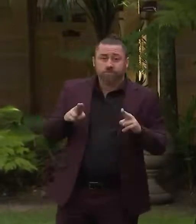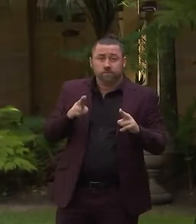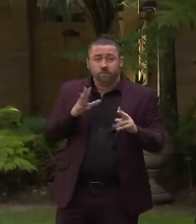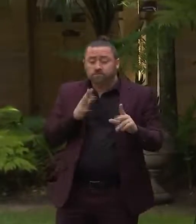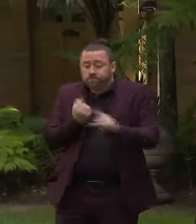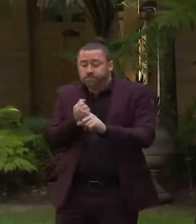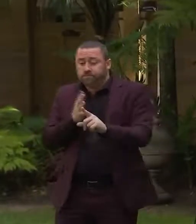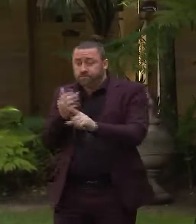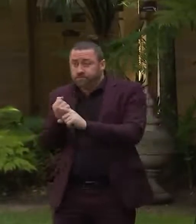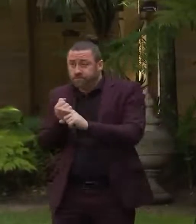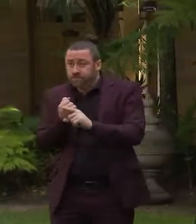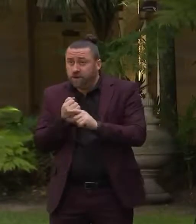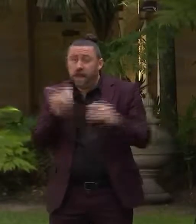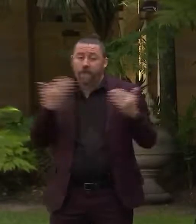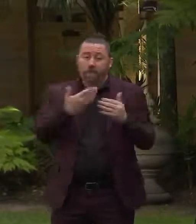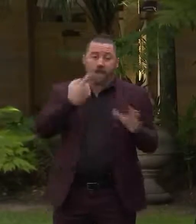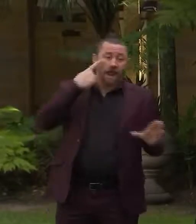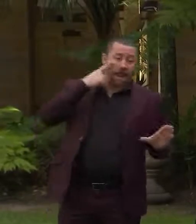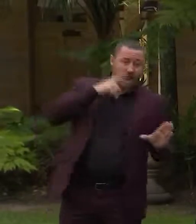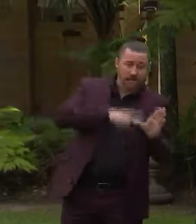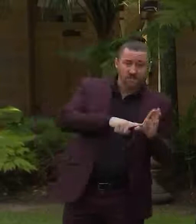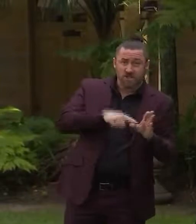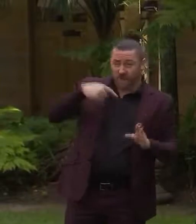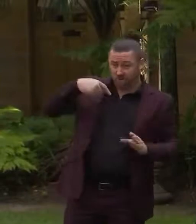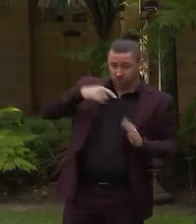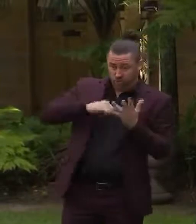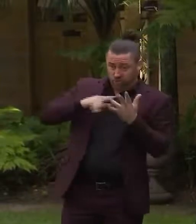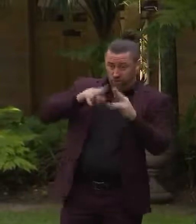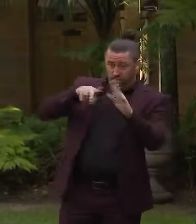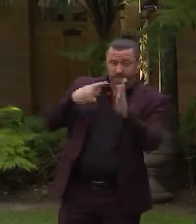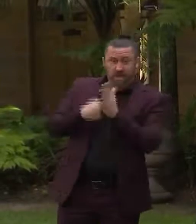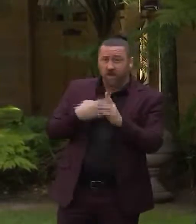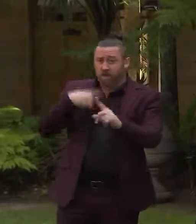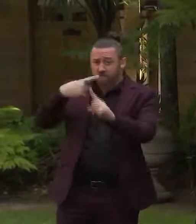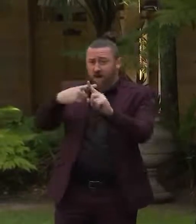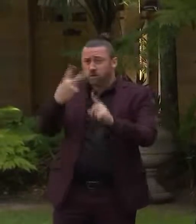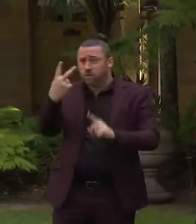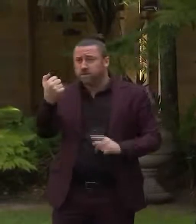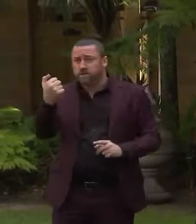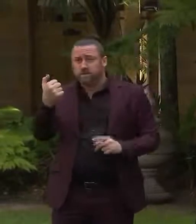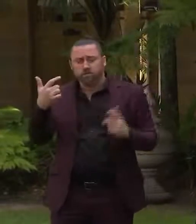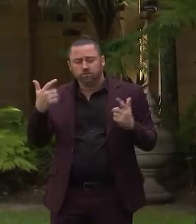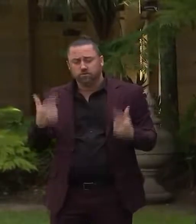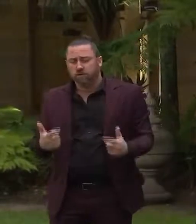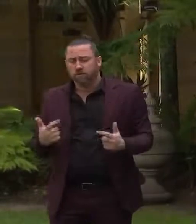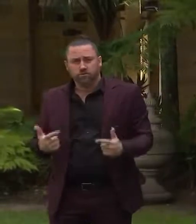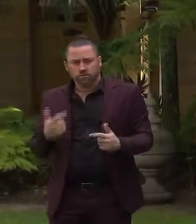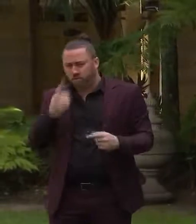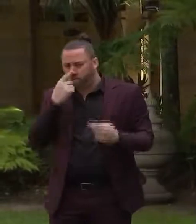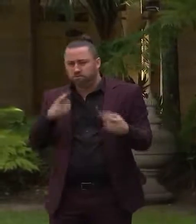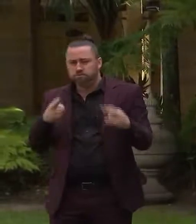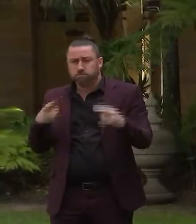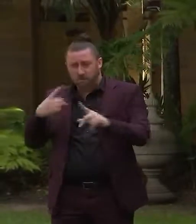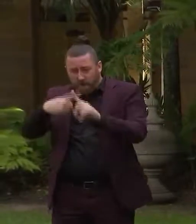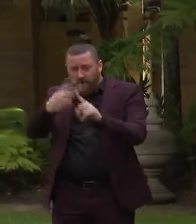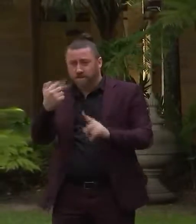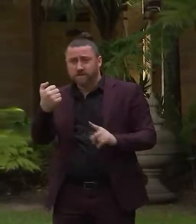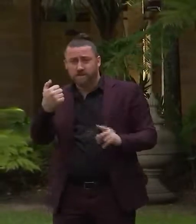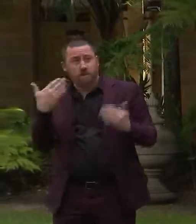So please, everyone, if you're travelling over Easter, irrespective of what the current conditions are, drive to them and expect